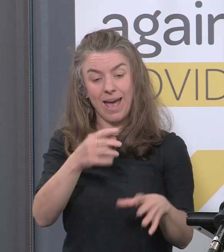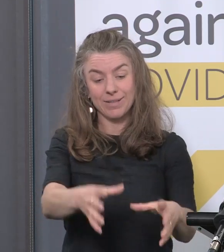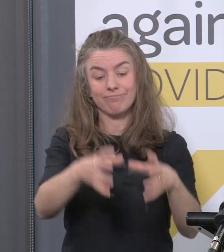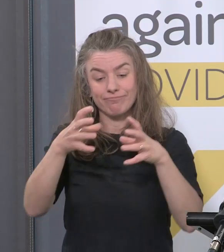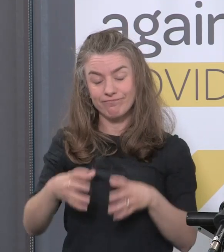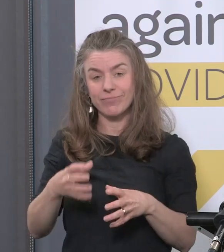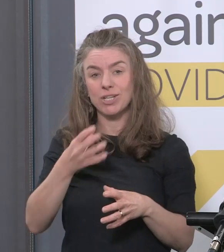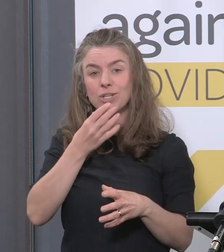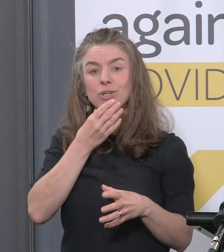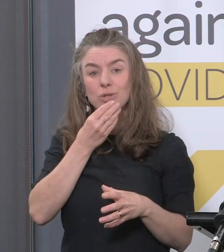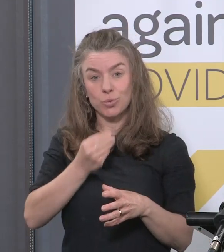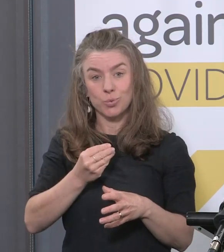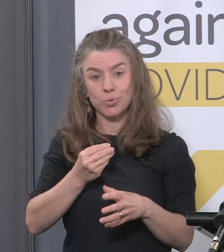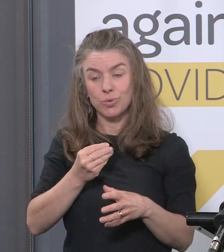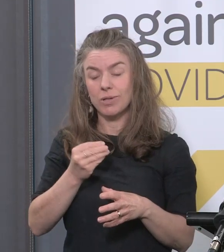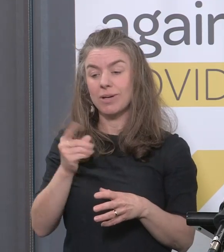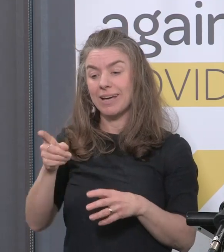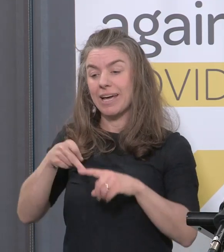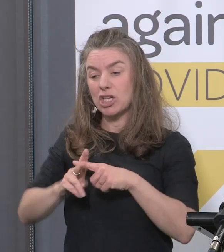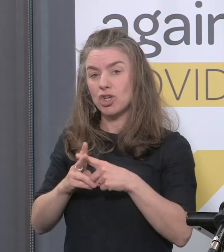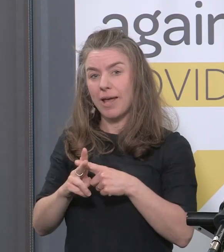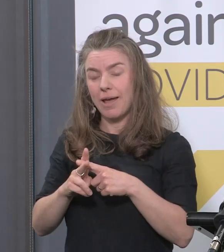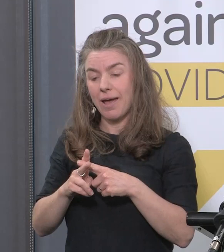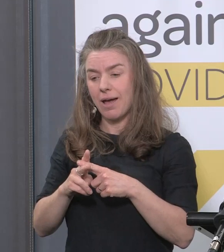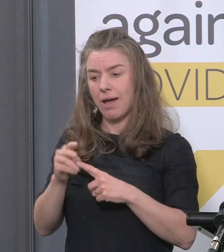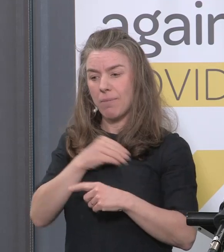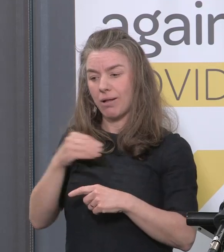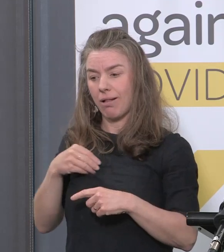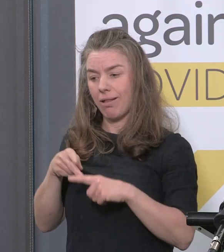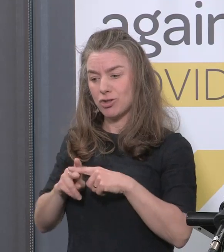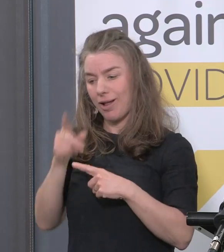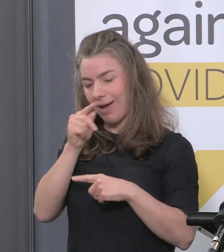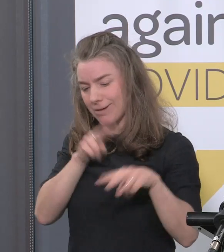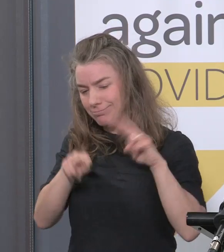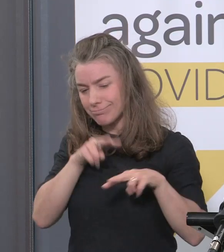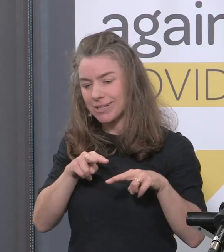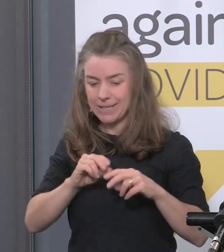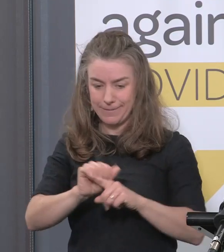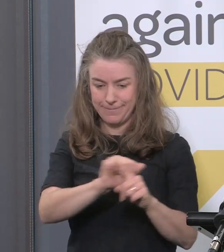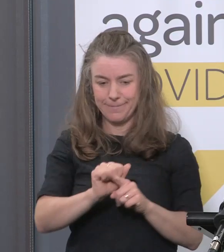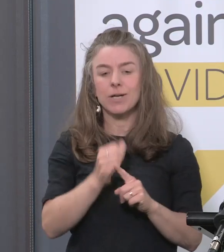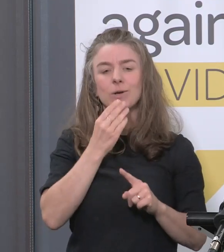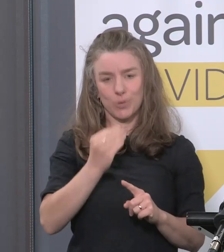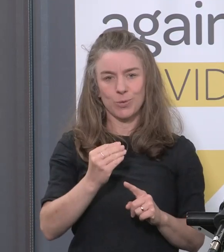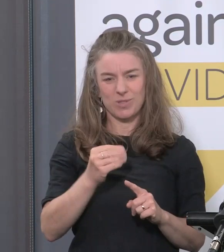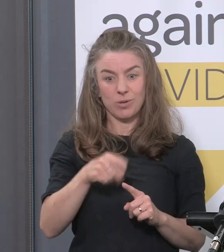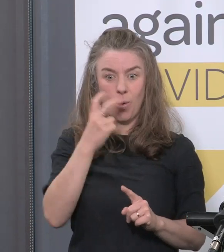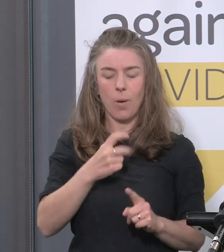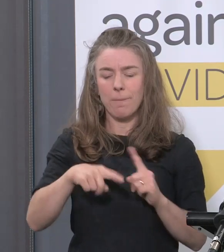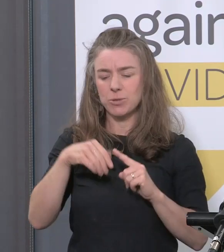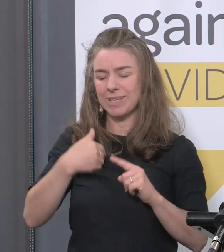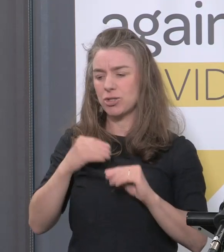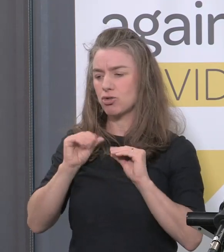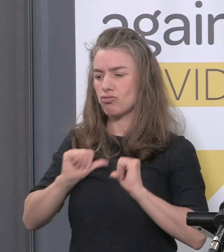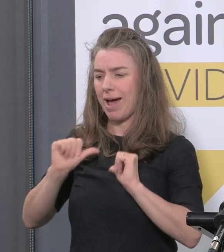looked at by biomedical engineers and got ready to be used if necessary. As well as that, we need to train staff to look after people who are